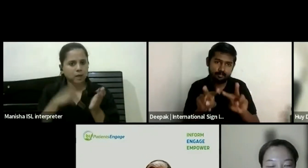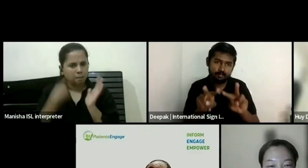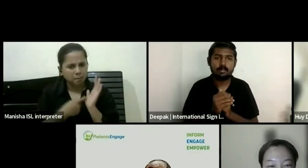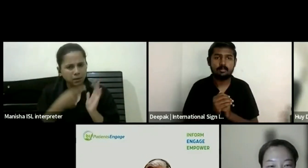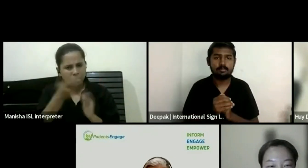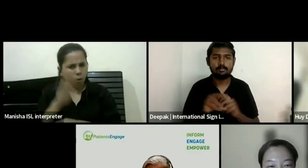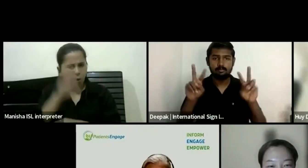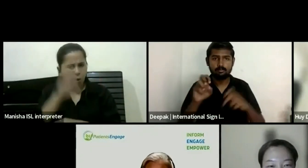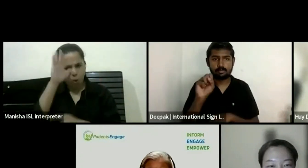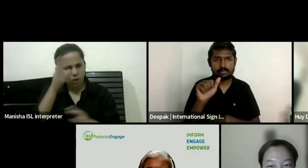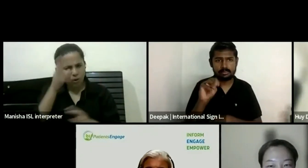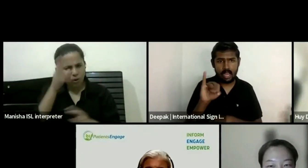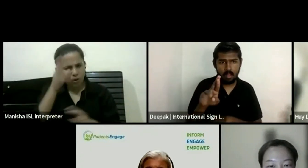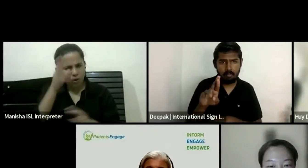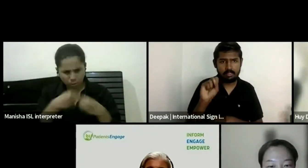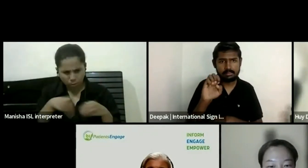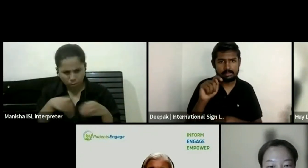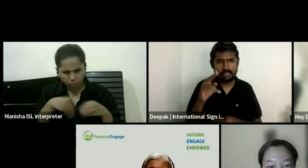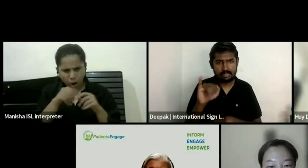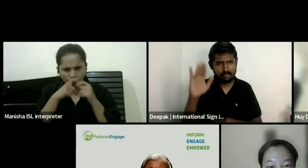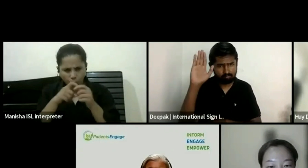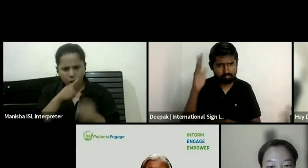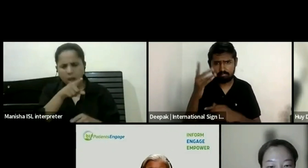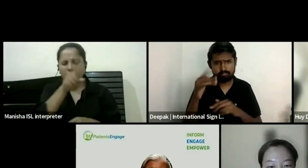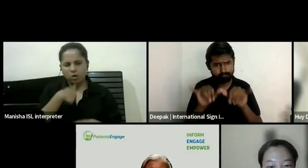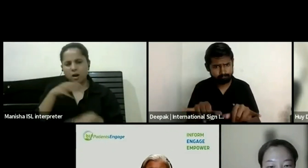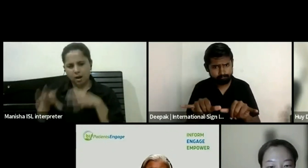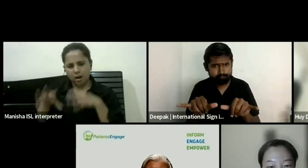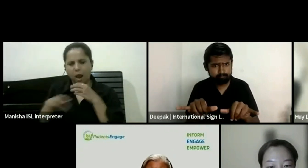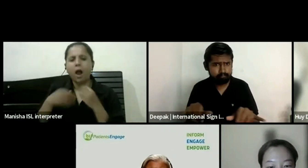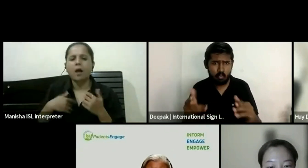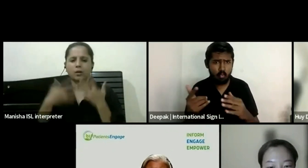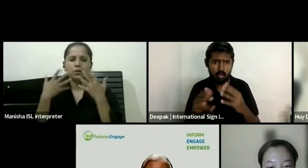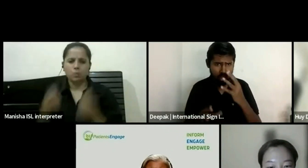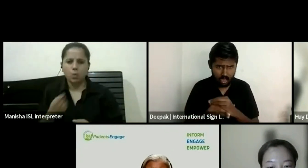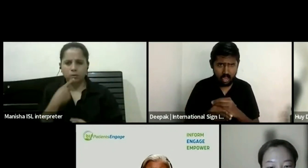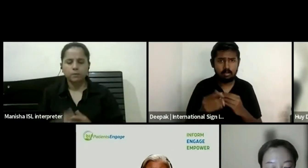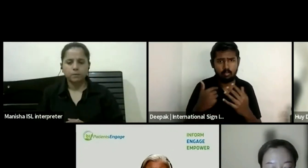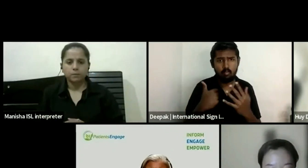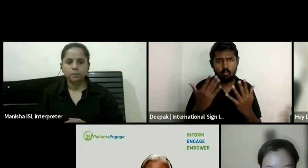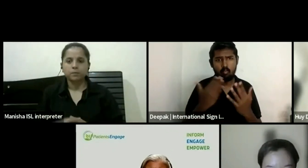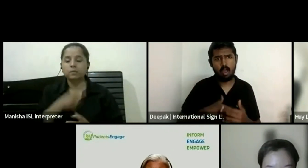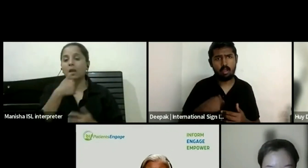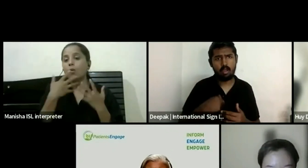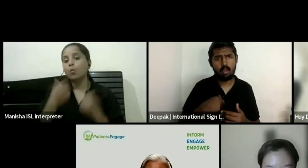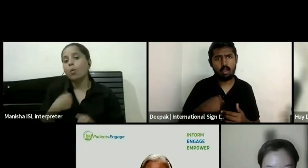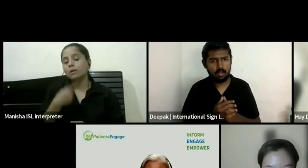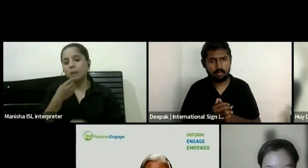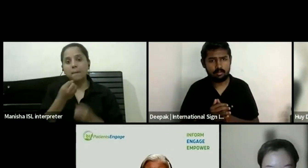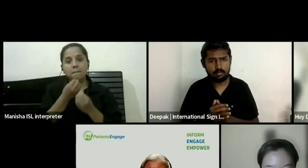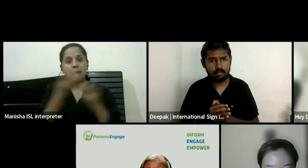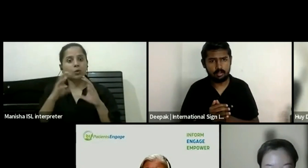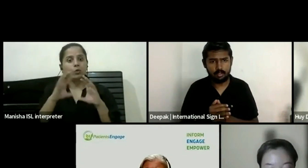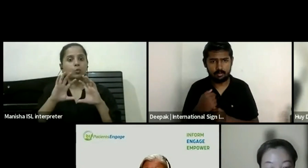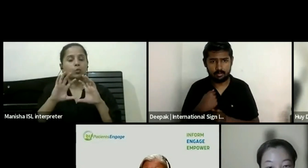hand raise? It's just a comment I wanted to make. Now that we are, I see most of the countries,